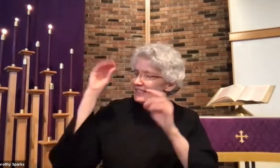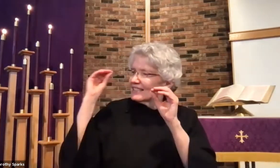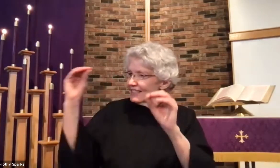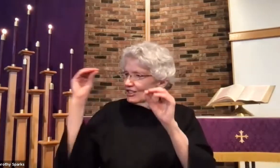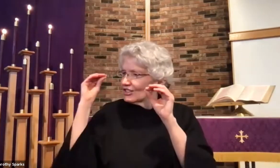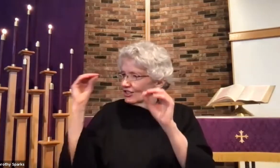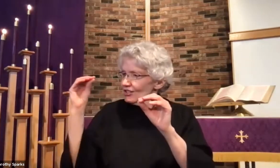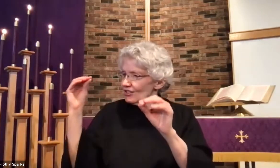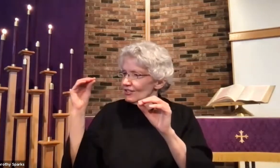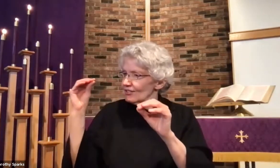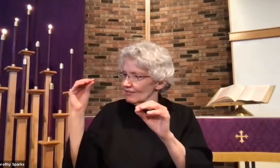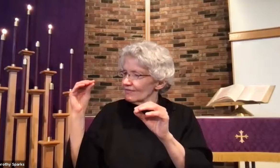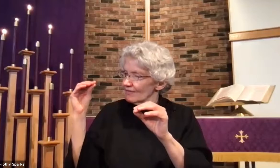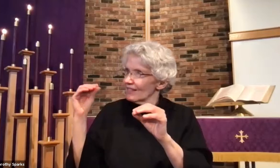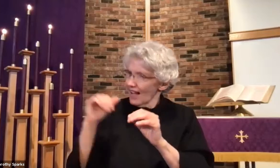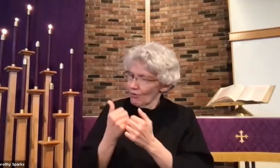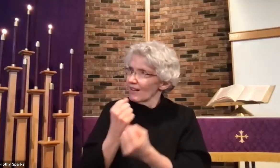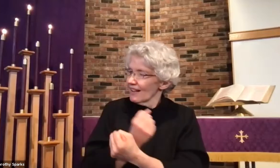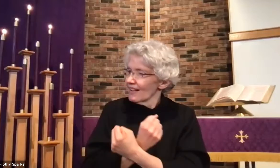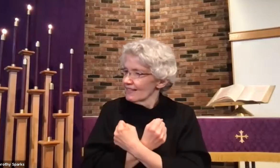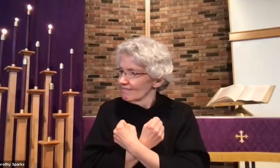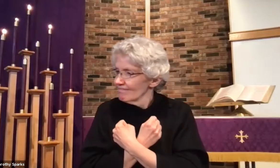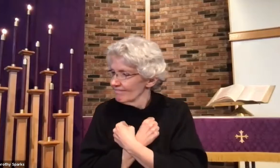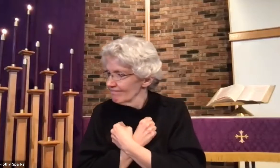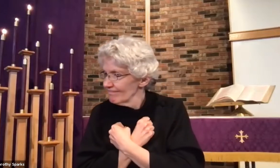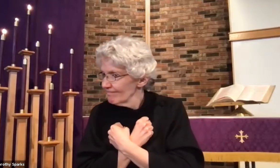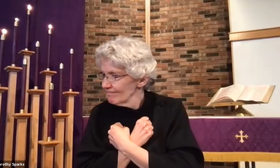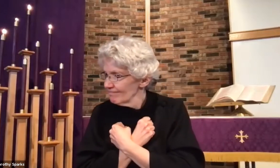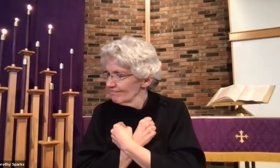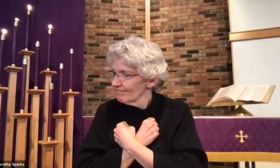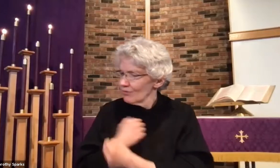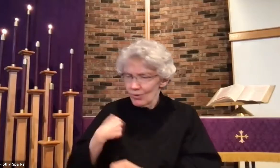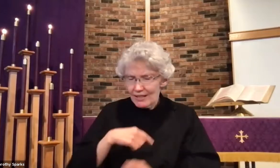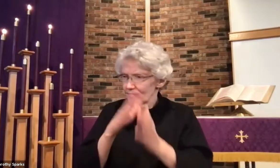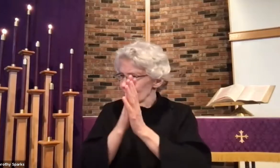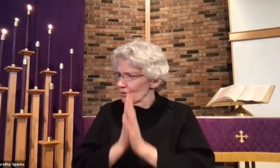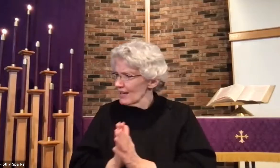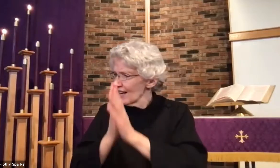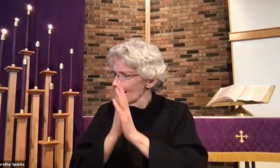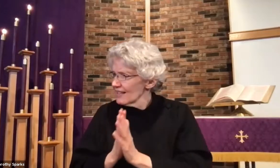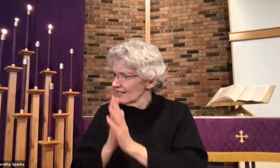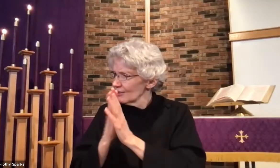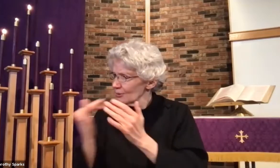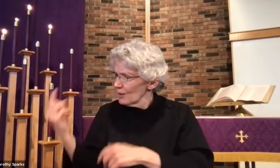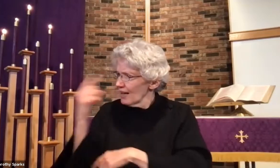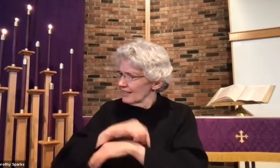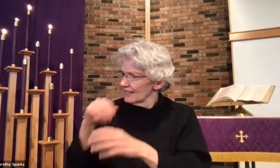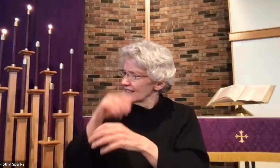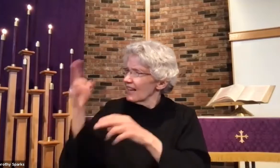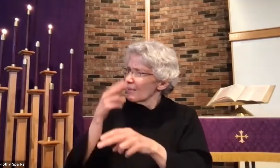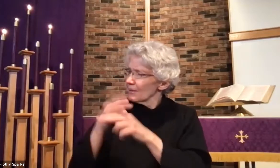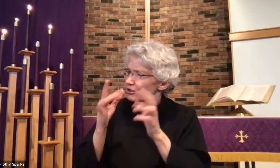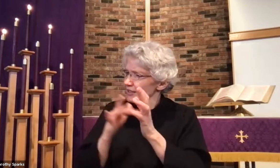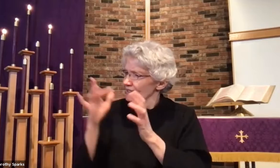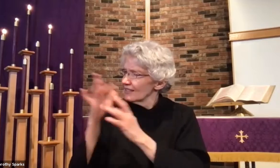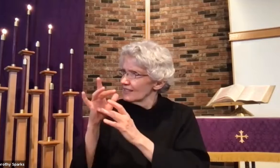forgiveness, and peace. We honor you for teaching us to love. We pray